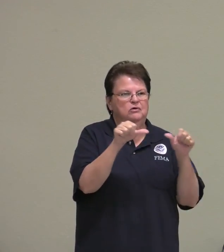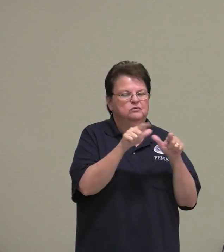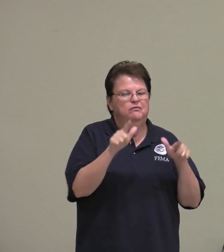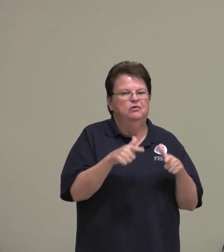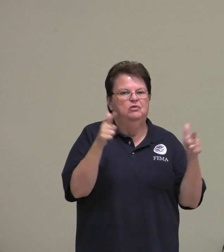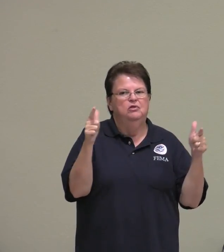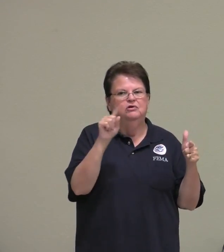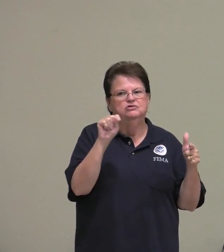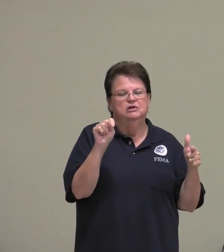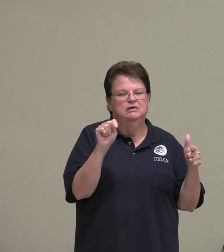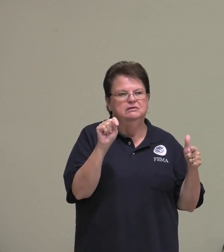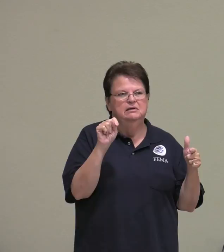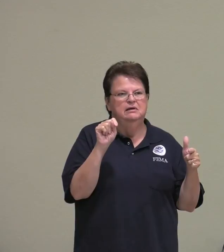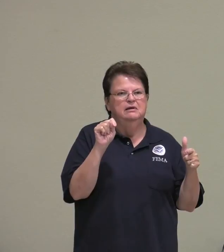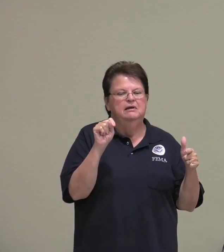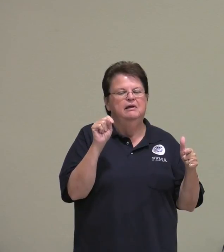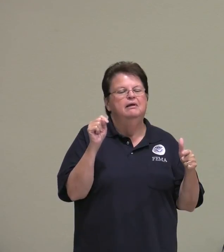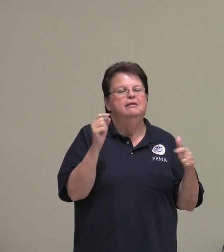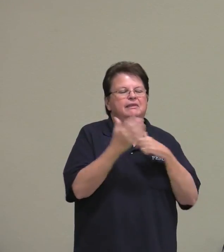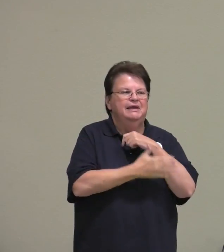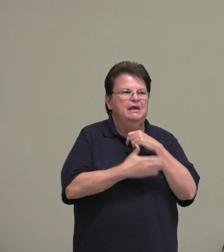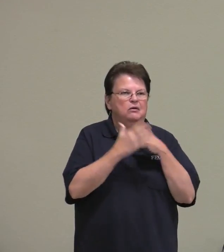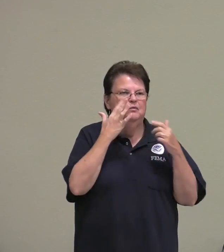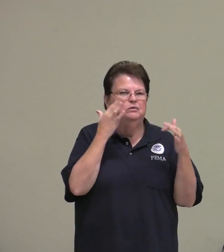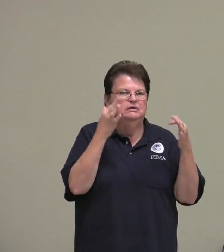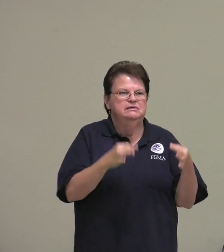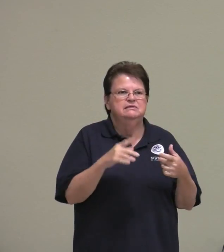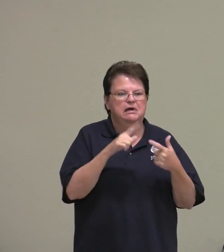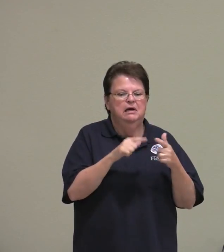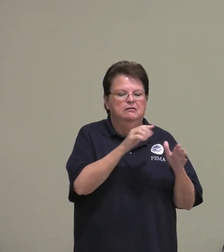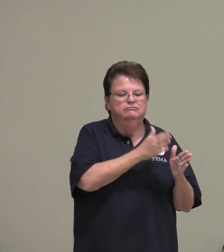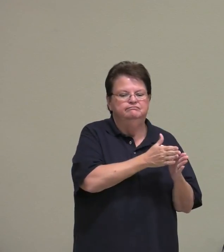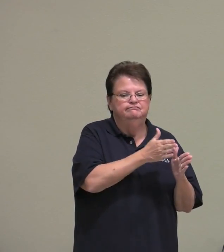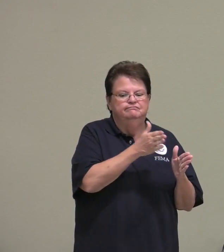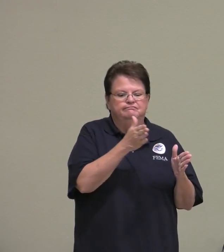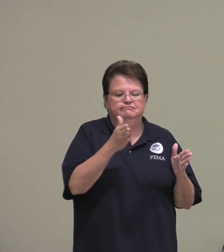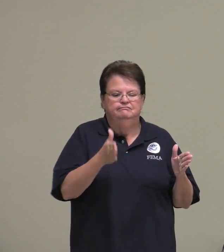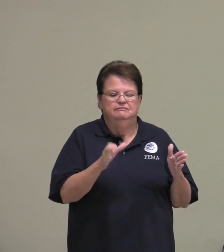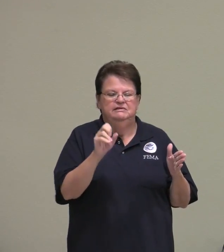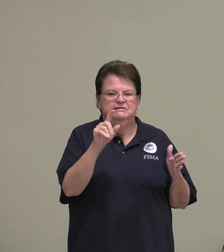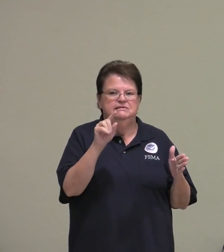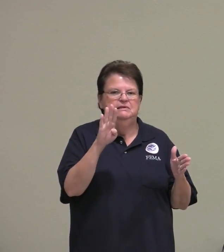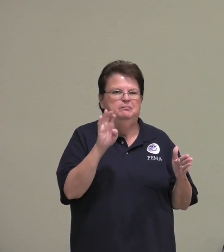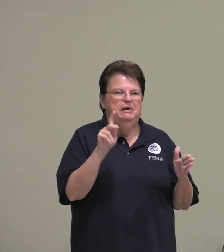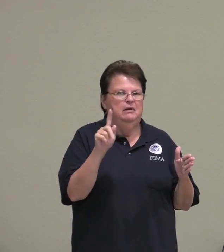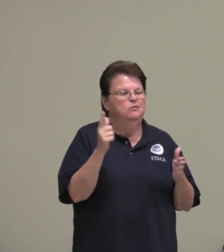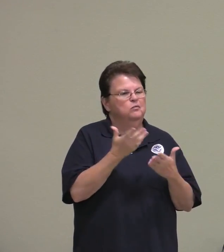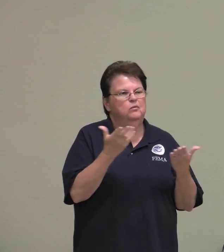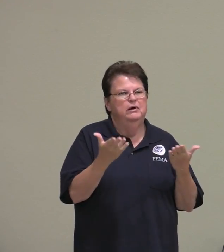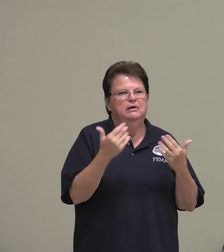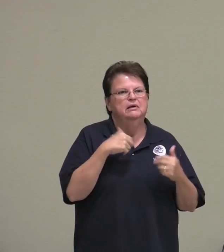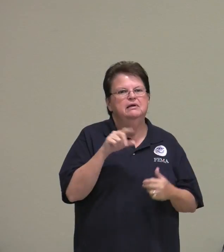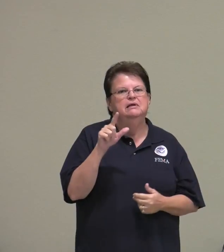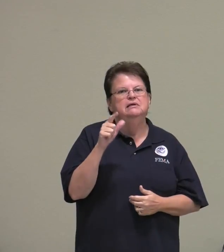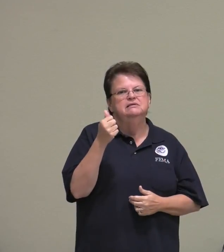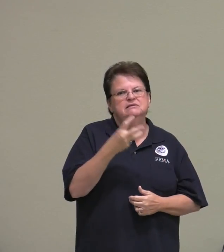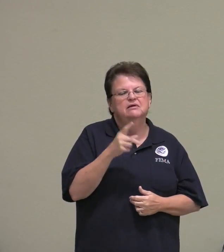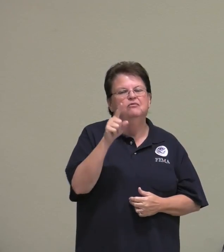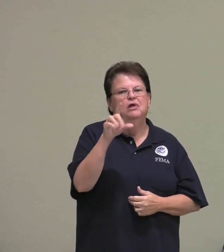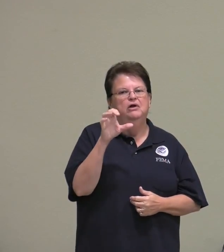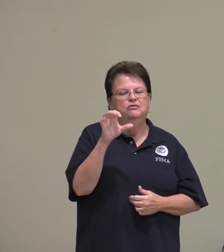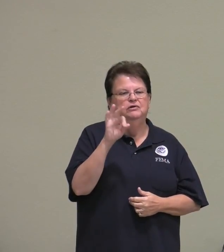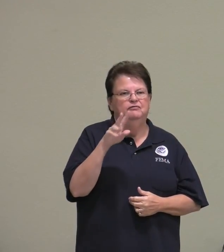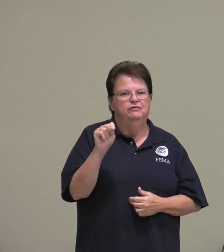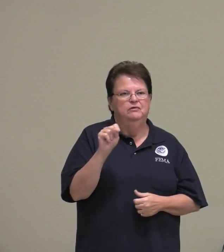lots. The county will ultimately determine what the setback will be required, but it's probably going to be at least several hundred feet,